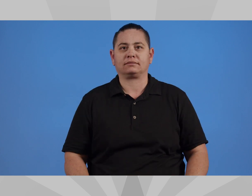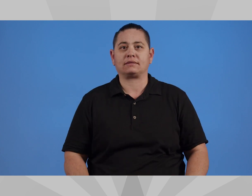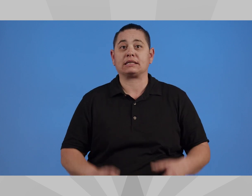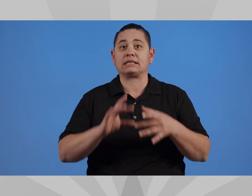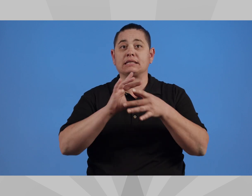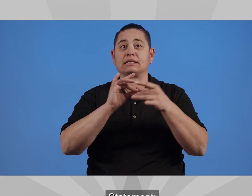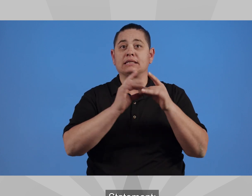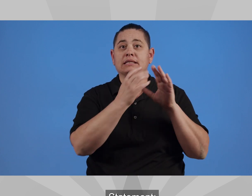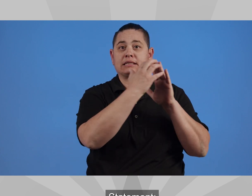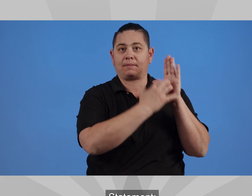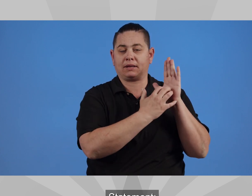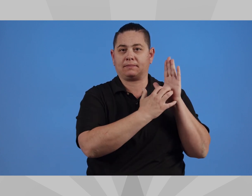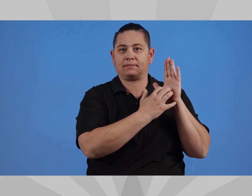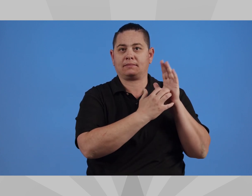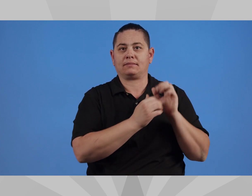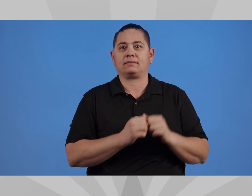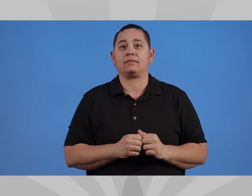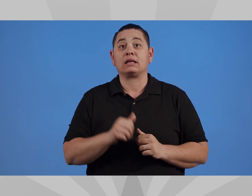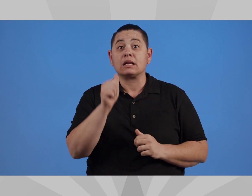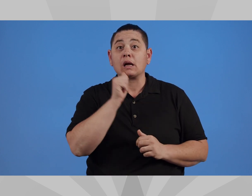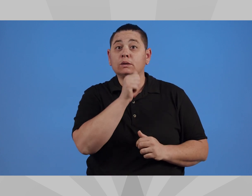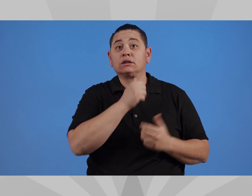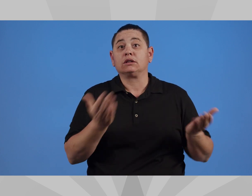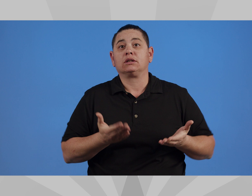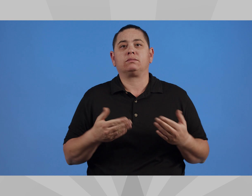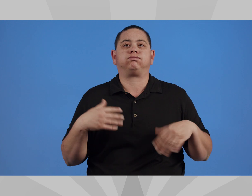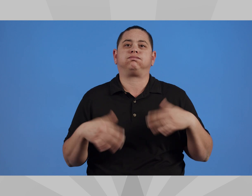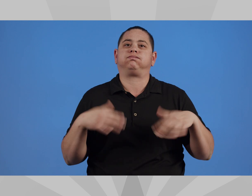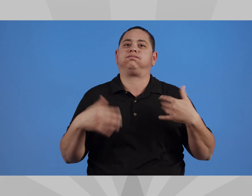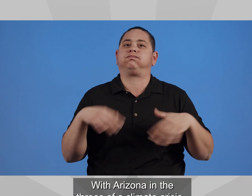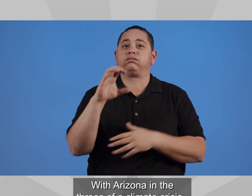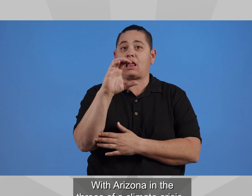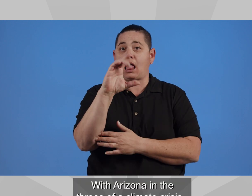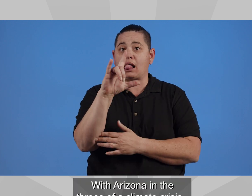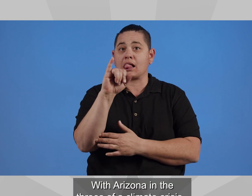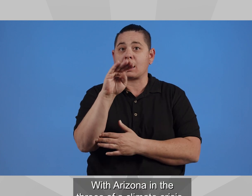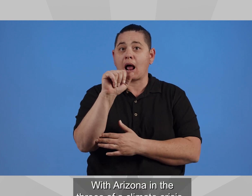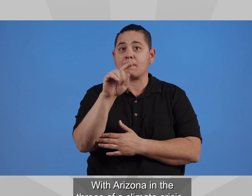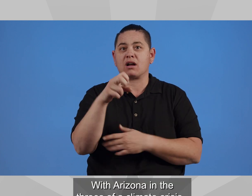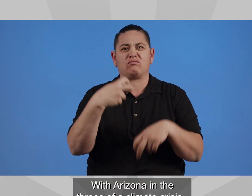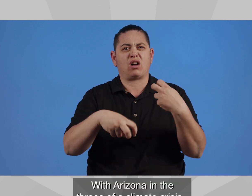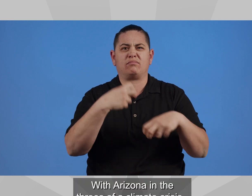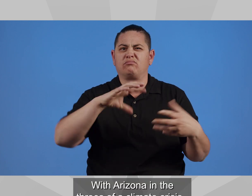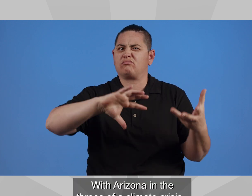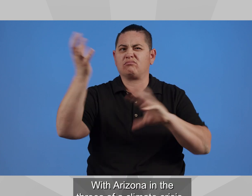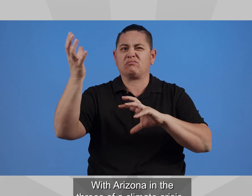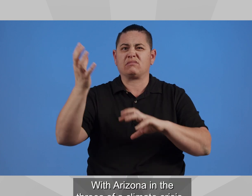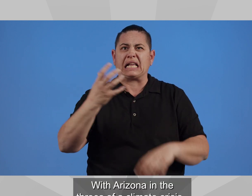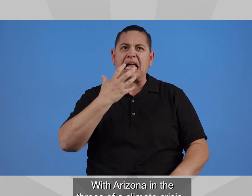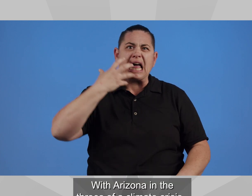Statement. With Arizona in the throes of a